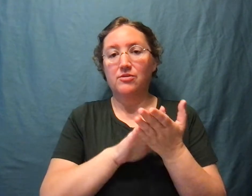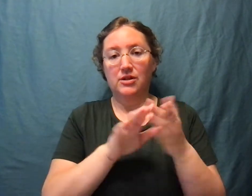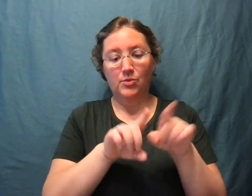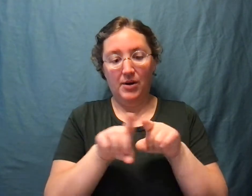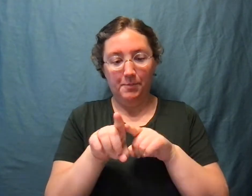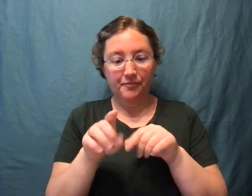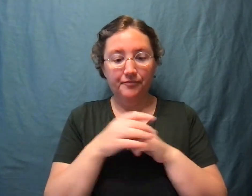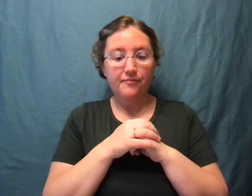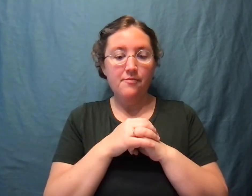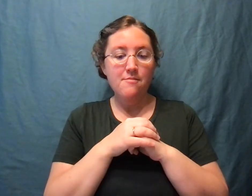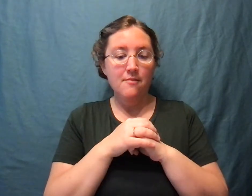as well.